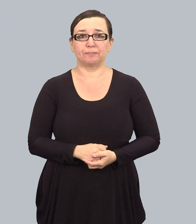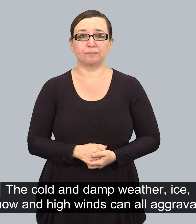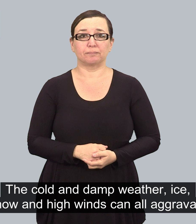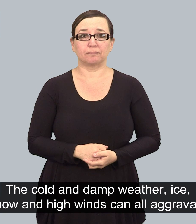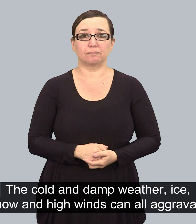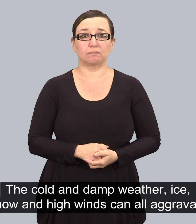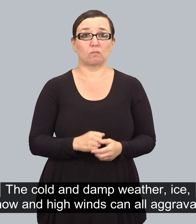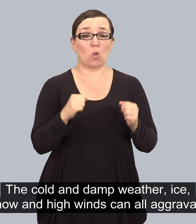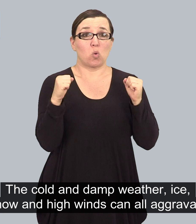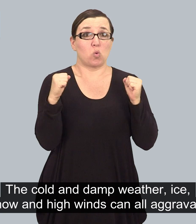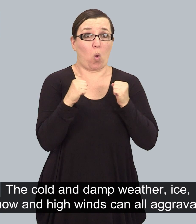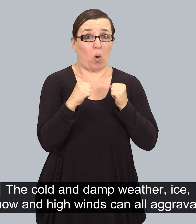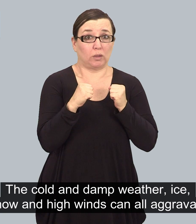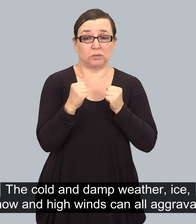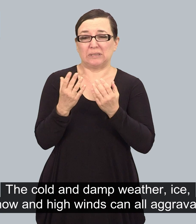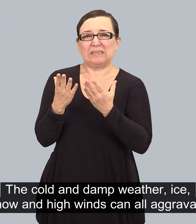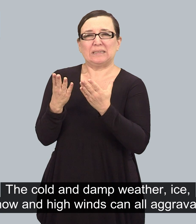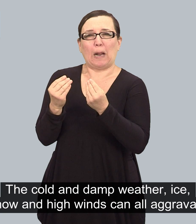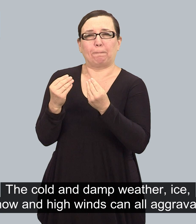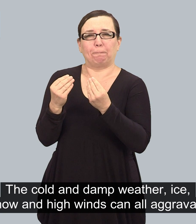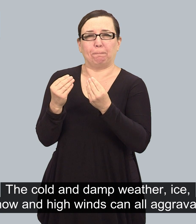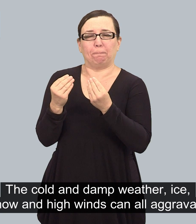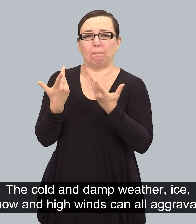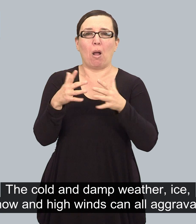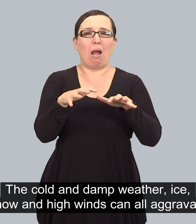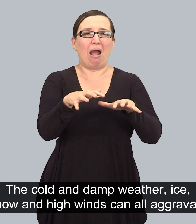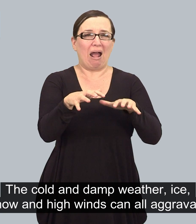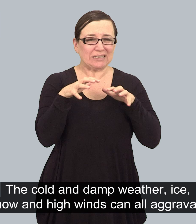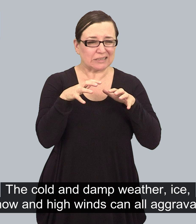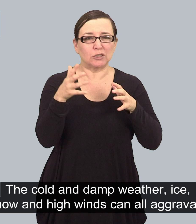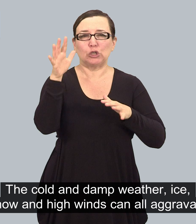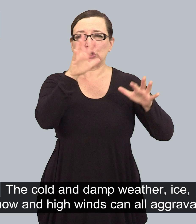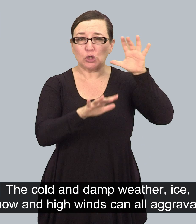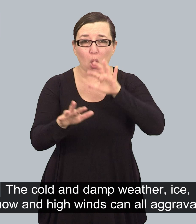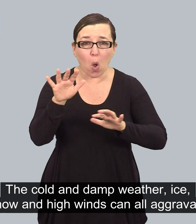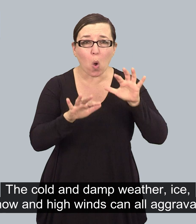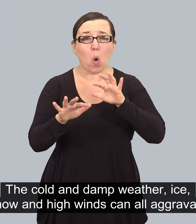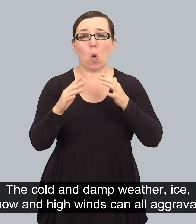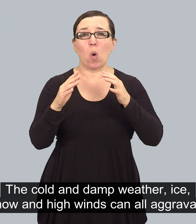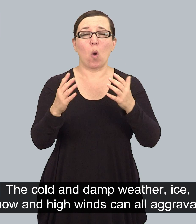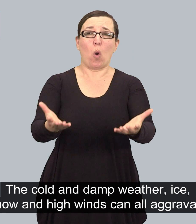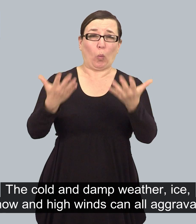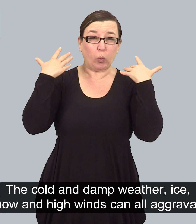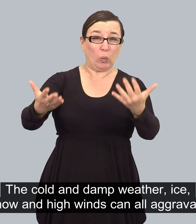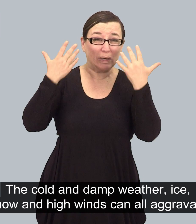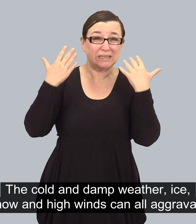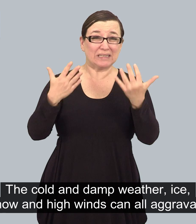The cold and damp weather, ice, snow, and high winds can all aggravate